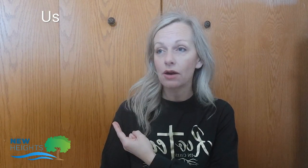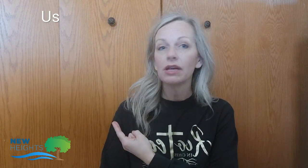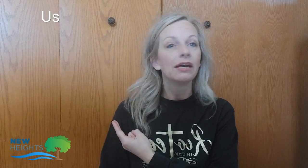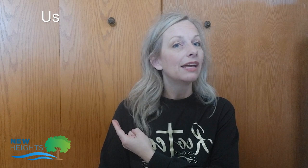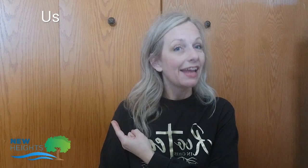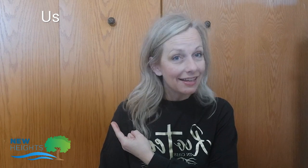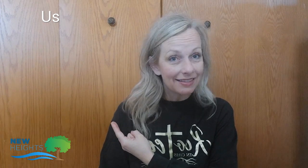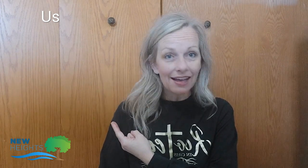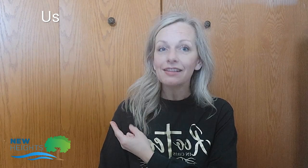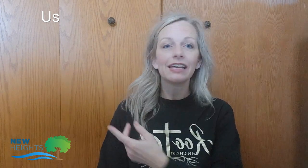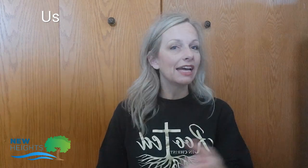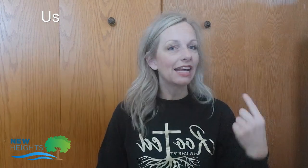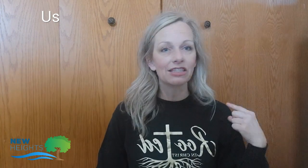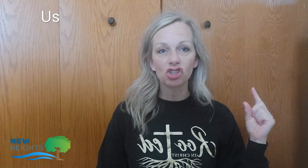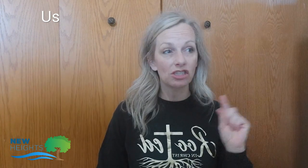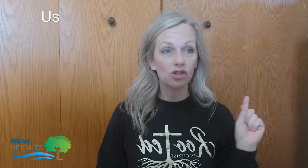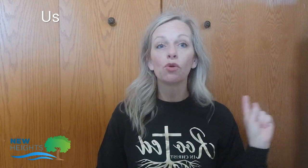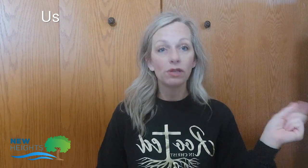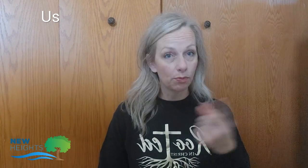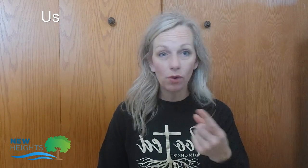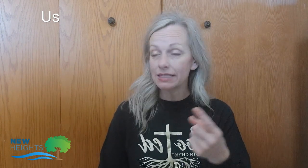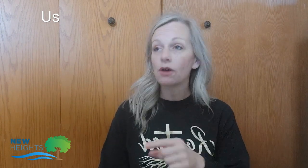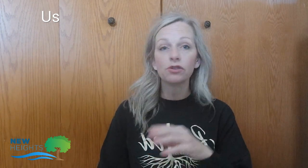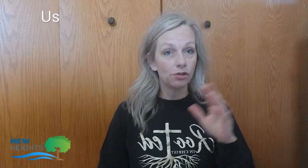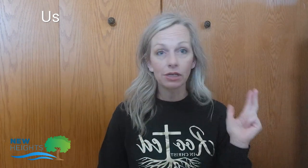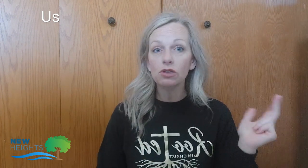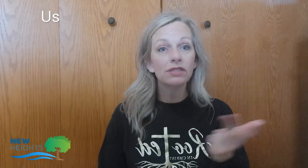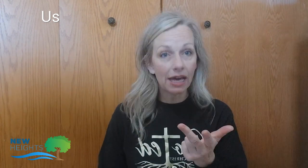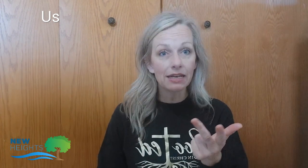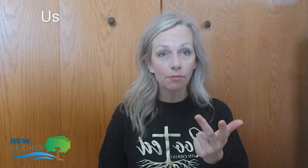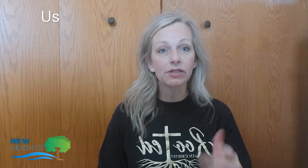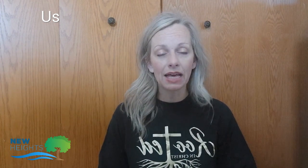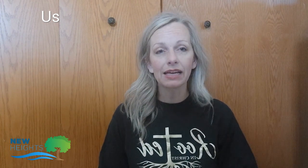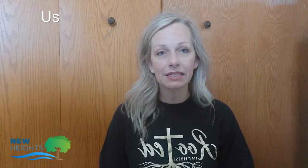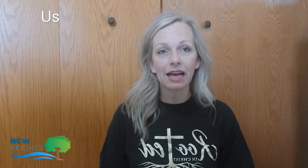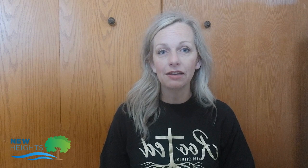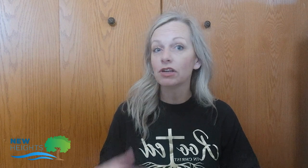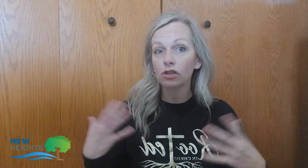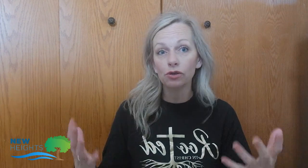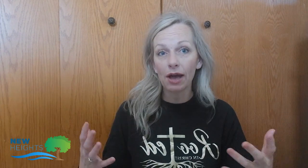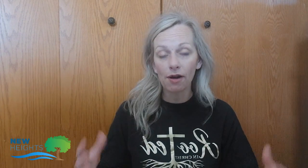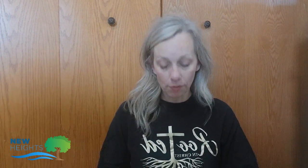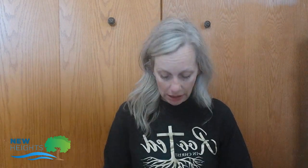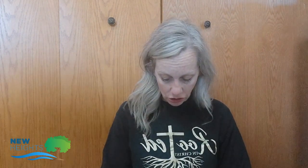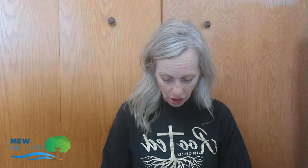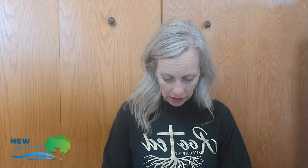out. ASL, again, it's just you're going to point out or you're going to use that number sign to kind of include however many you're talking